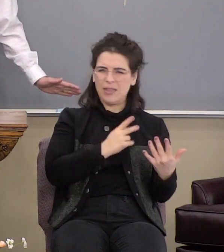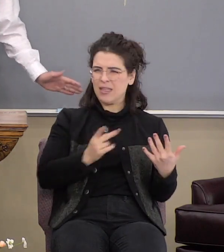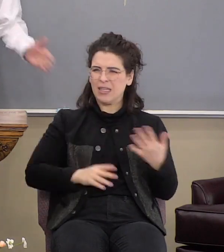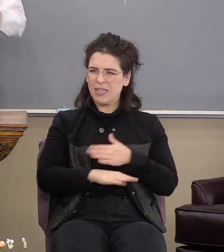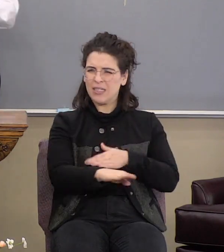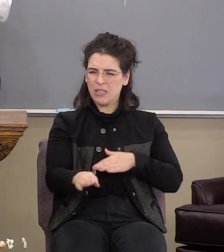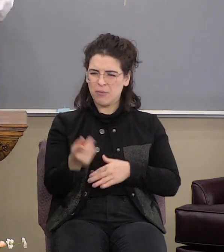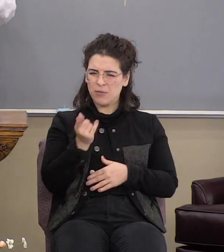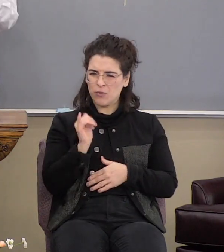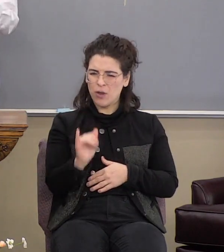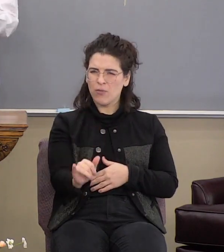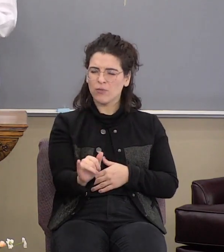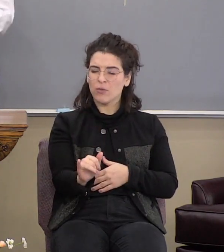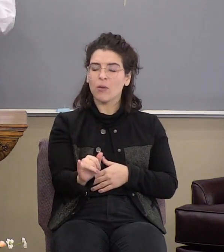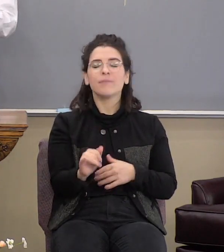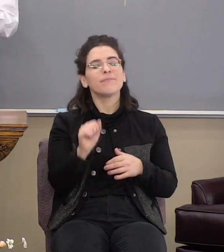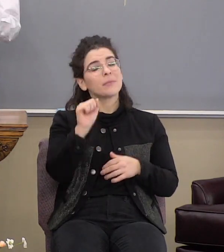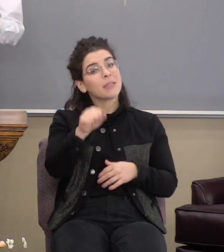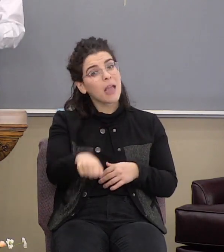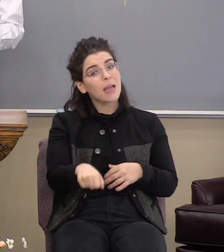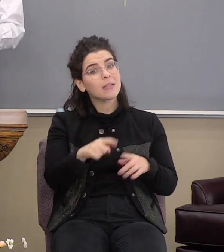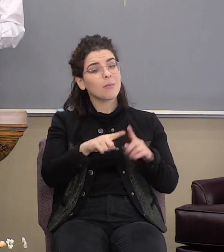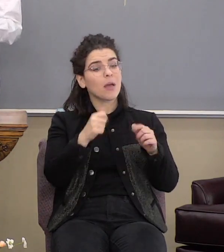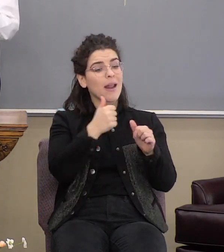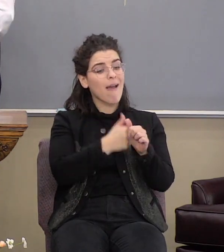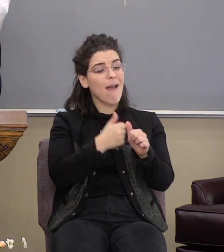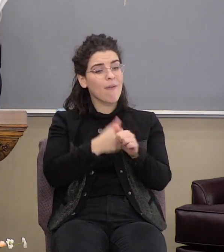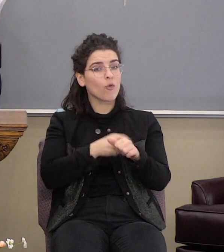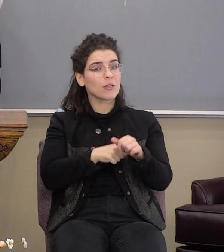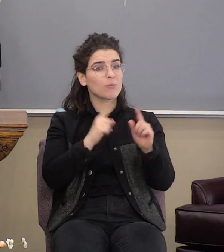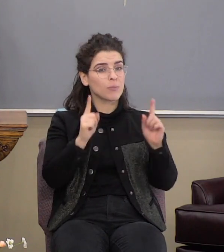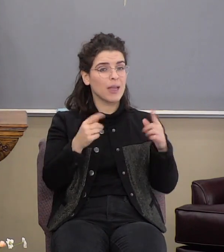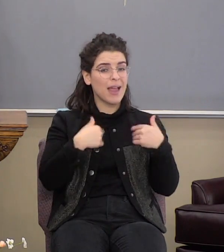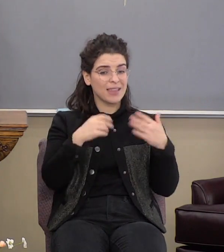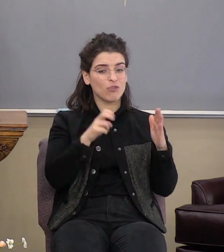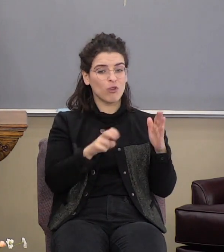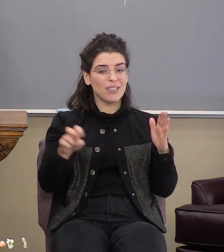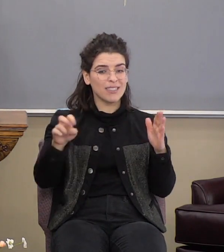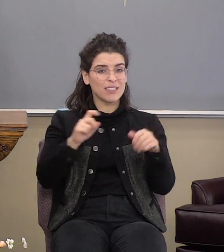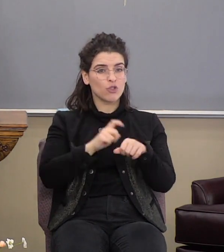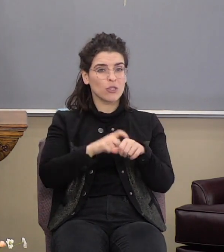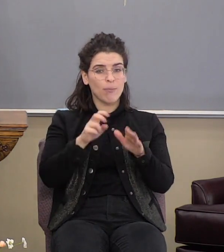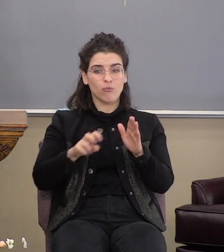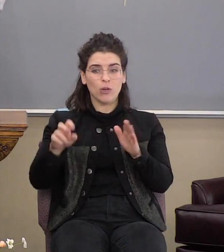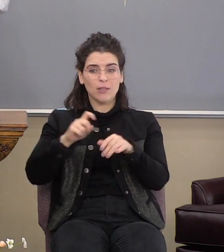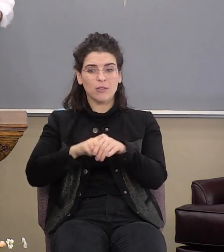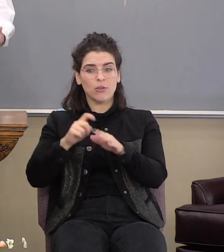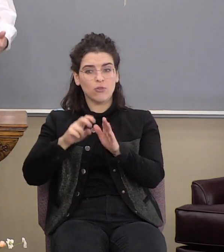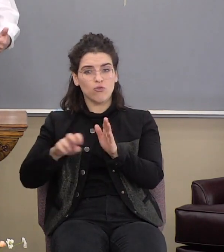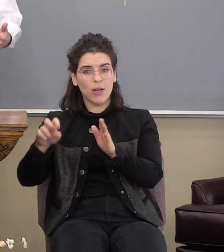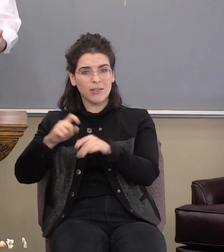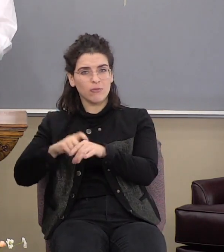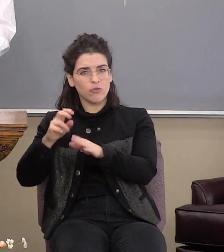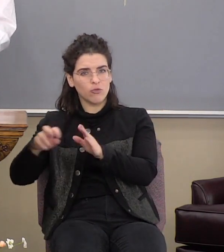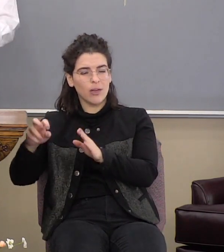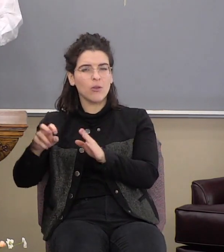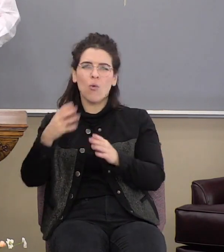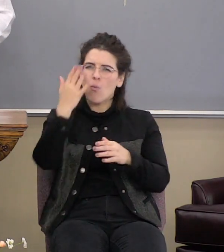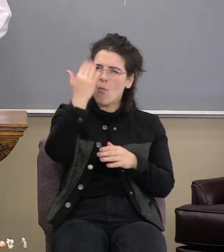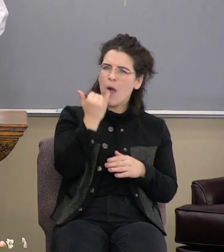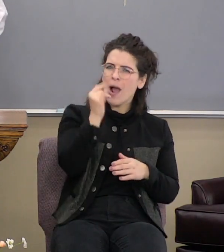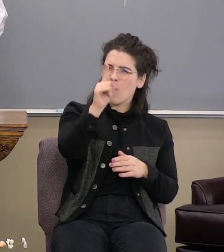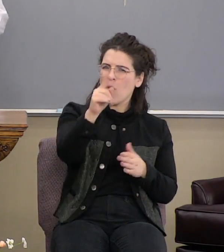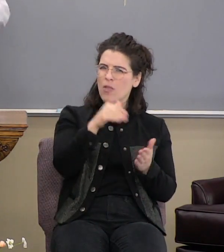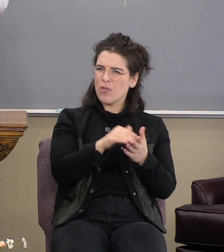yes, but every dispensation has a transitional period. In other words, why a thousand-year period of time? Satan